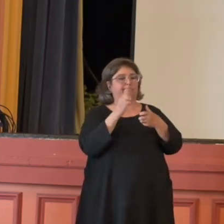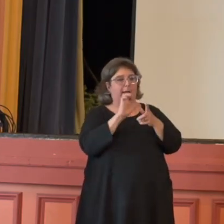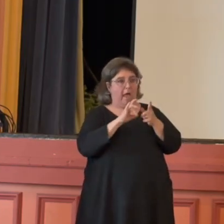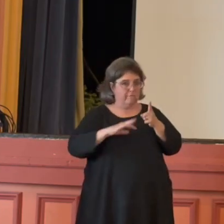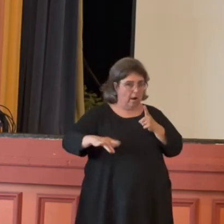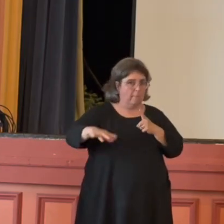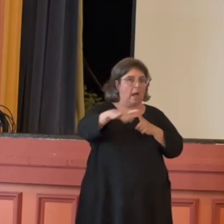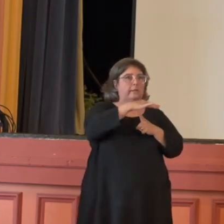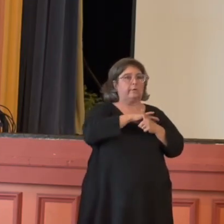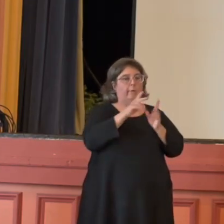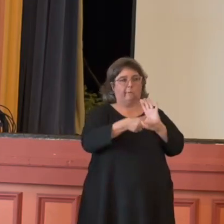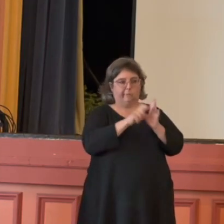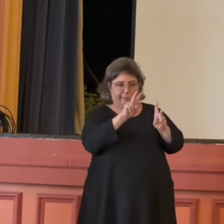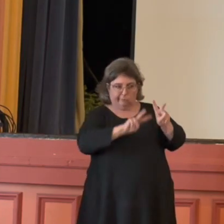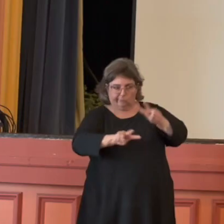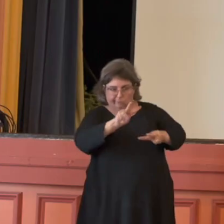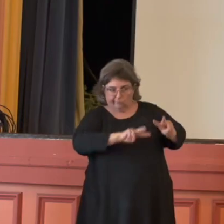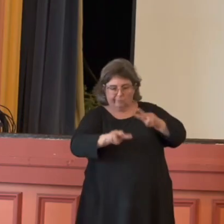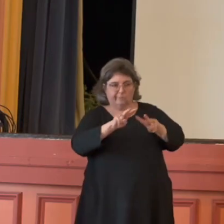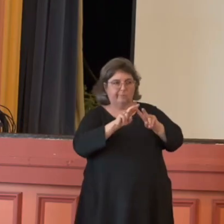environmental reviews.